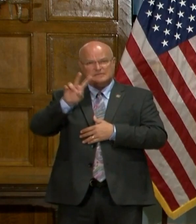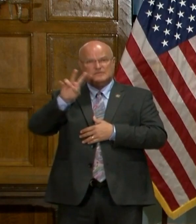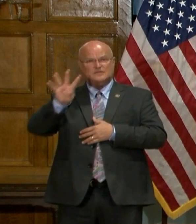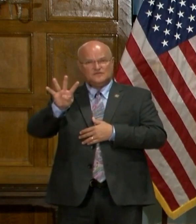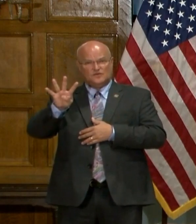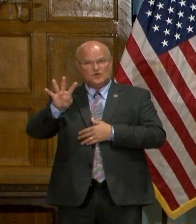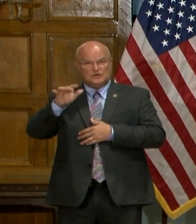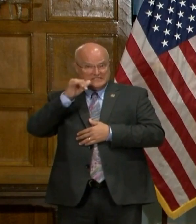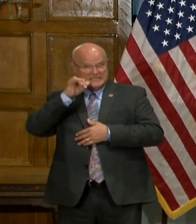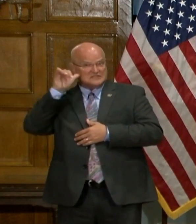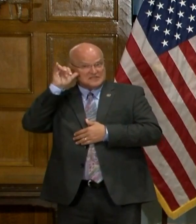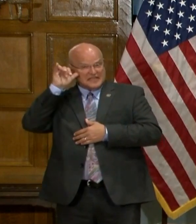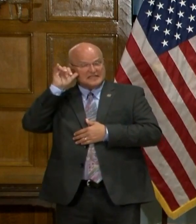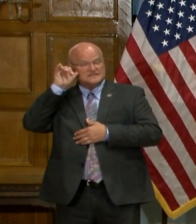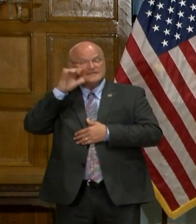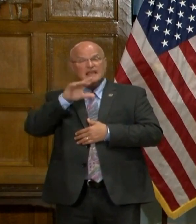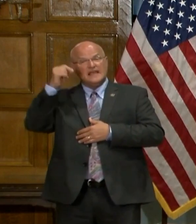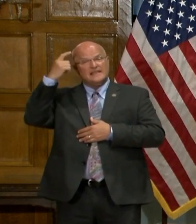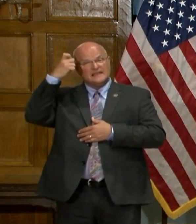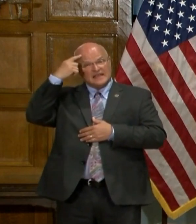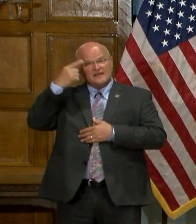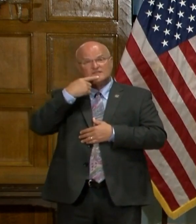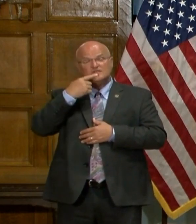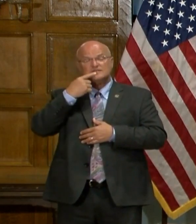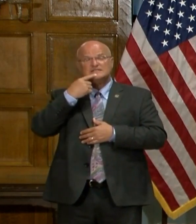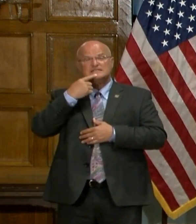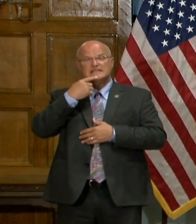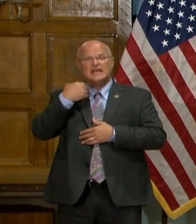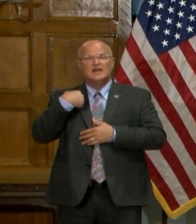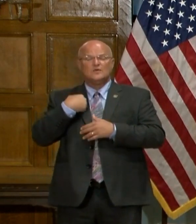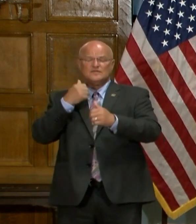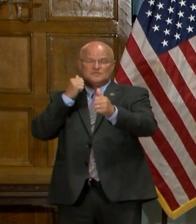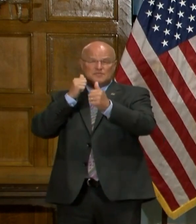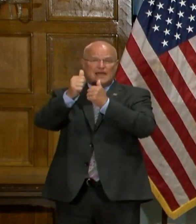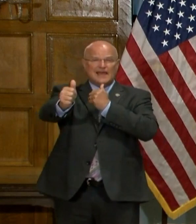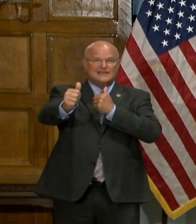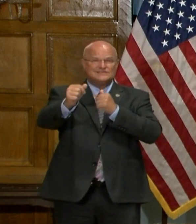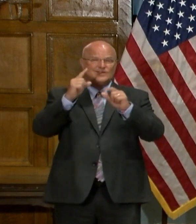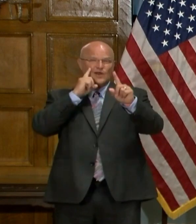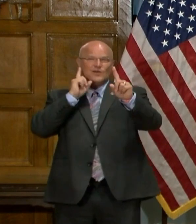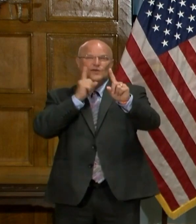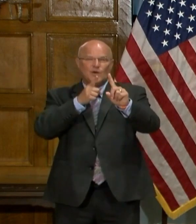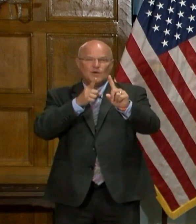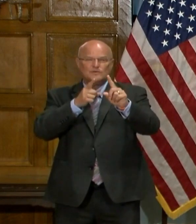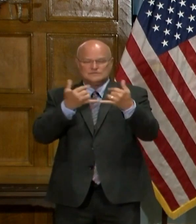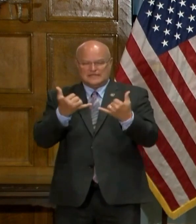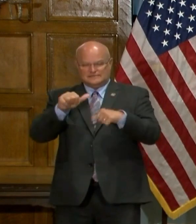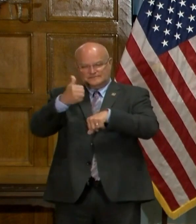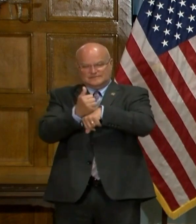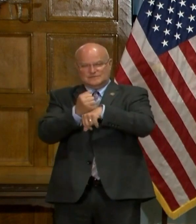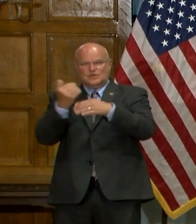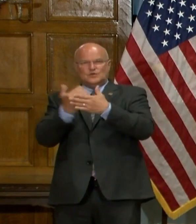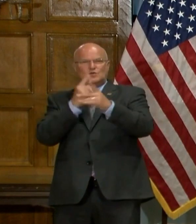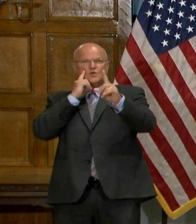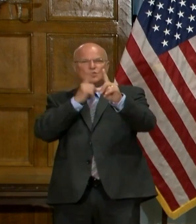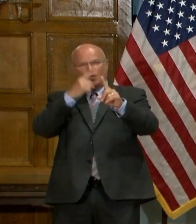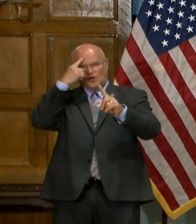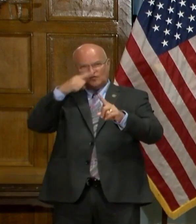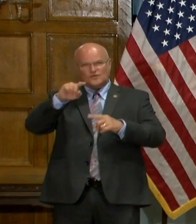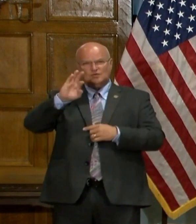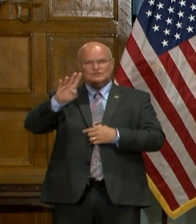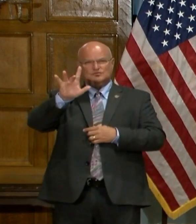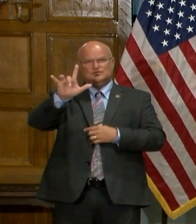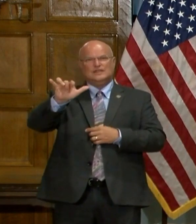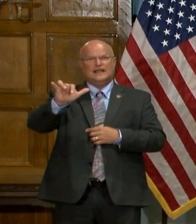7,374 yesterday, and as the governor has mentioned, we've exceeded our goal for the month, and we've set a new goal for